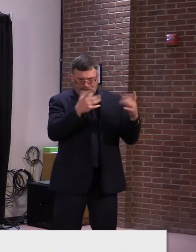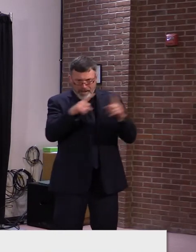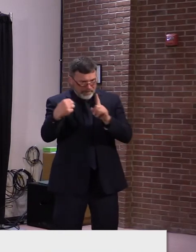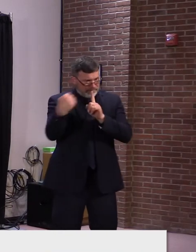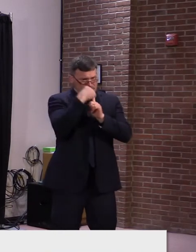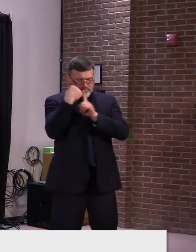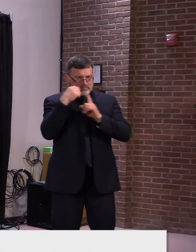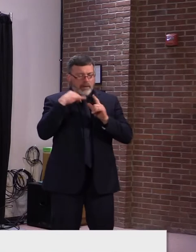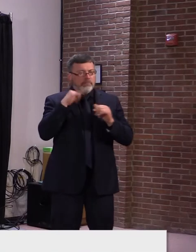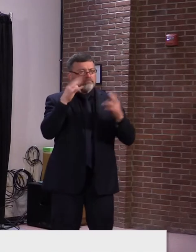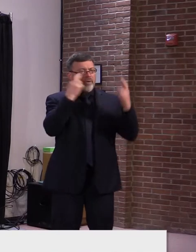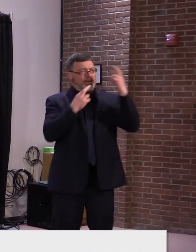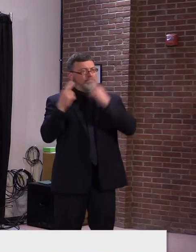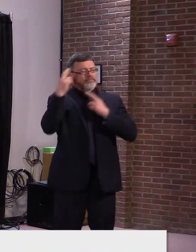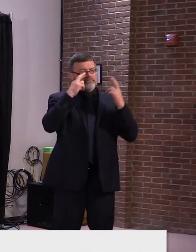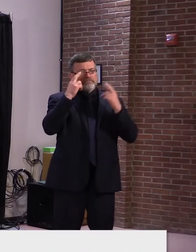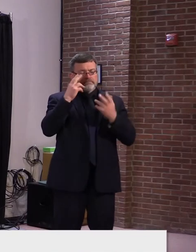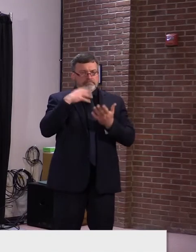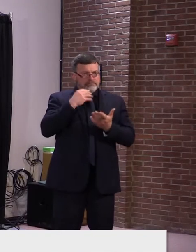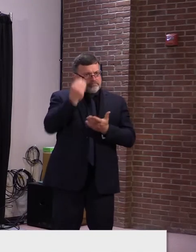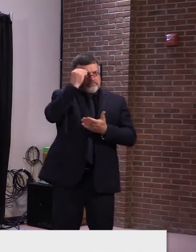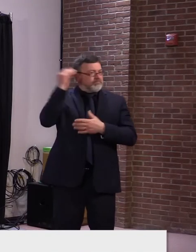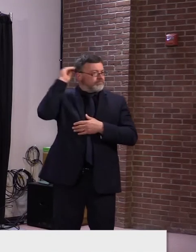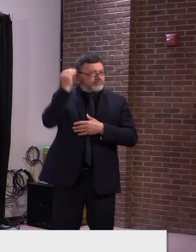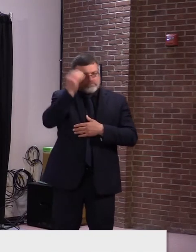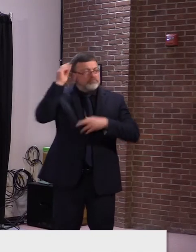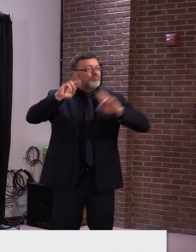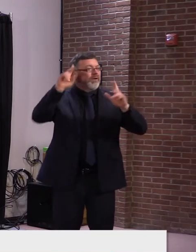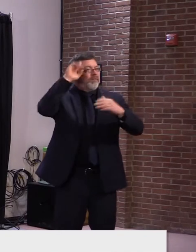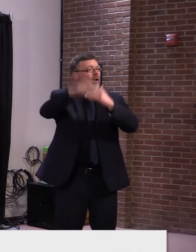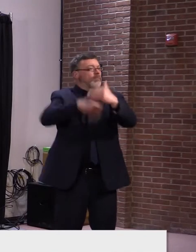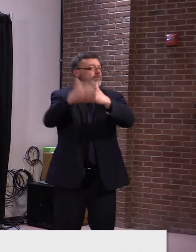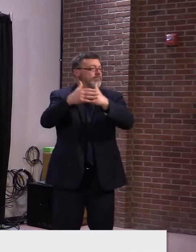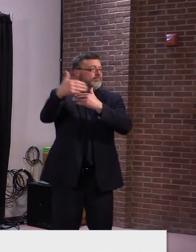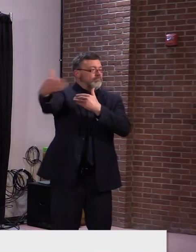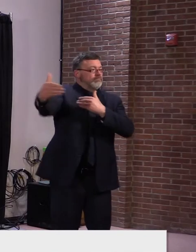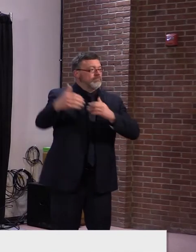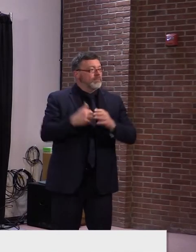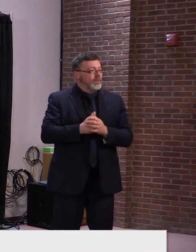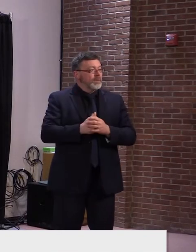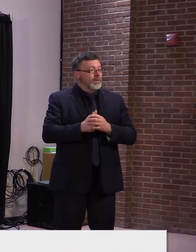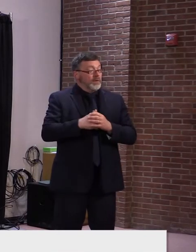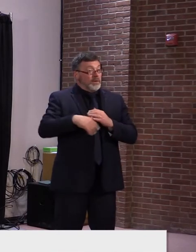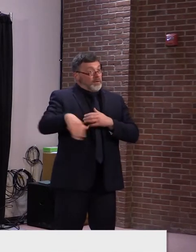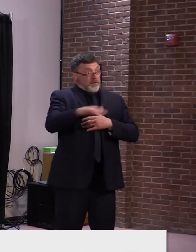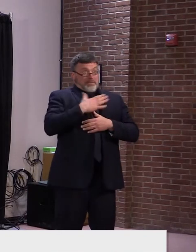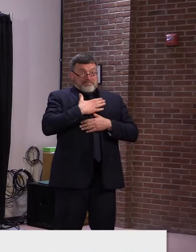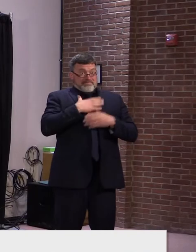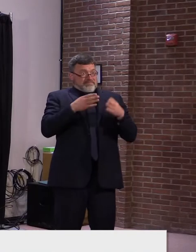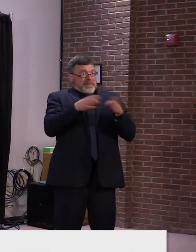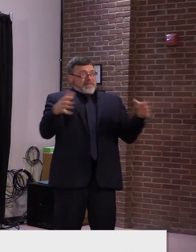made huge strides in public health with the development of highly effective vaccines,